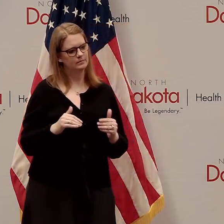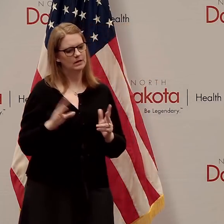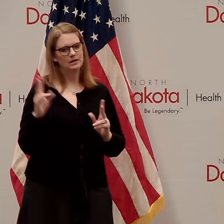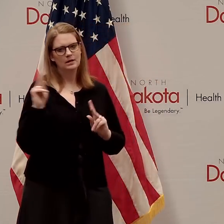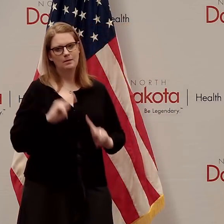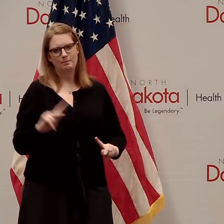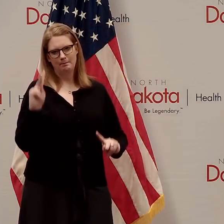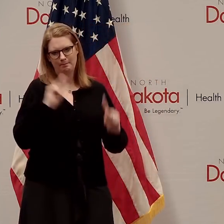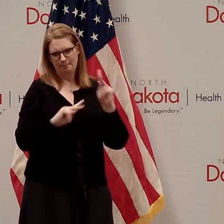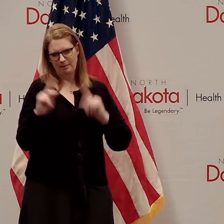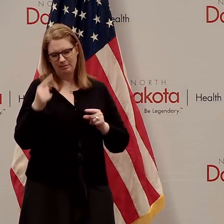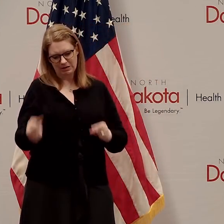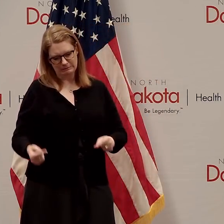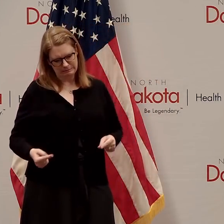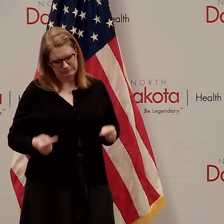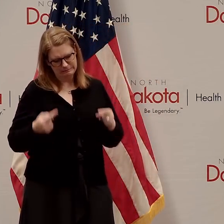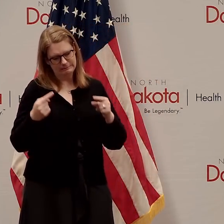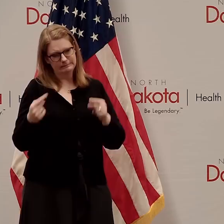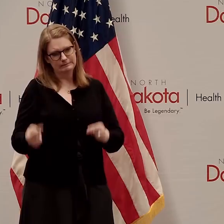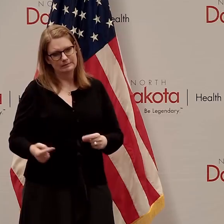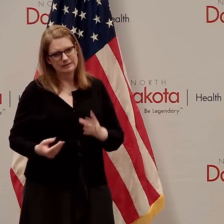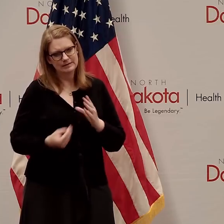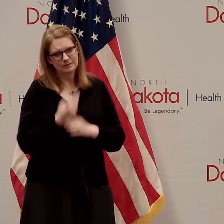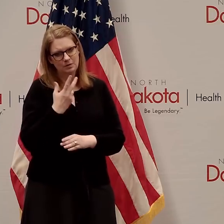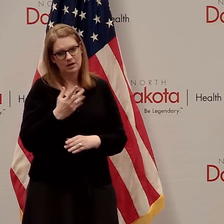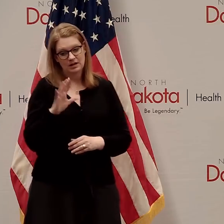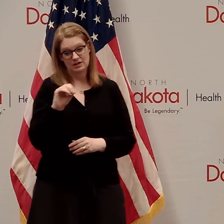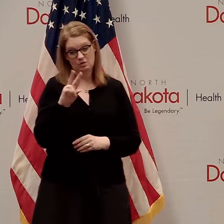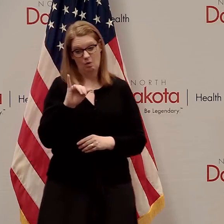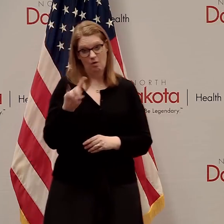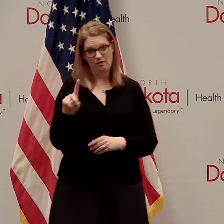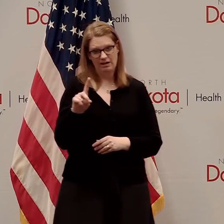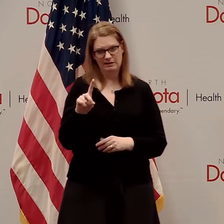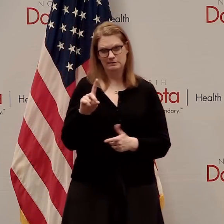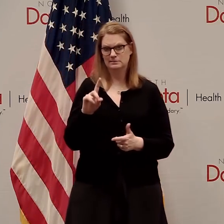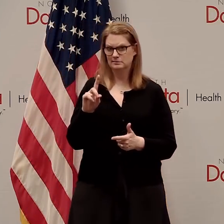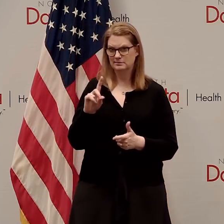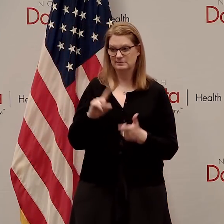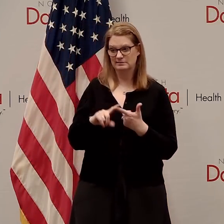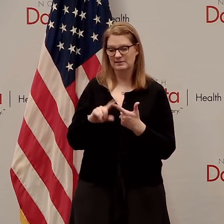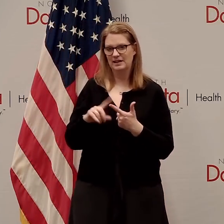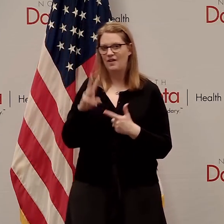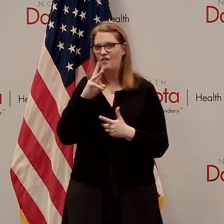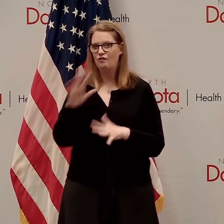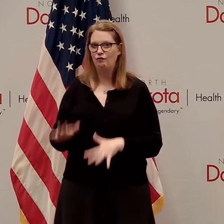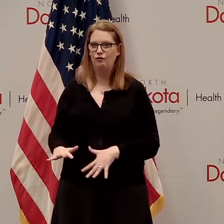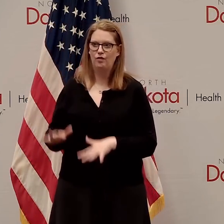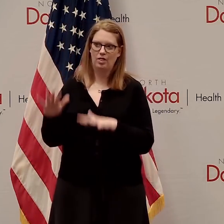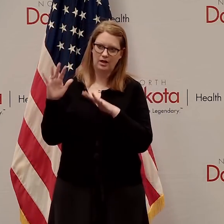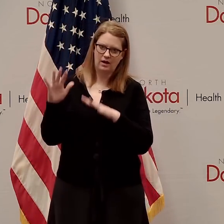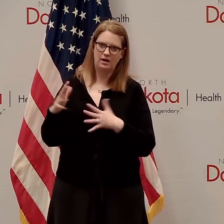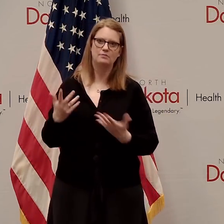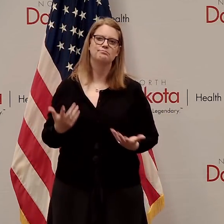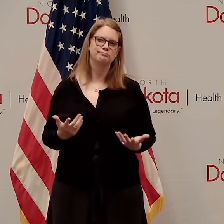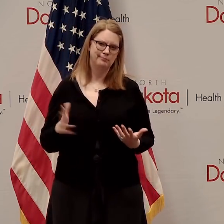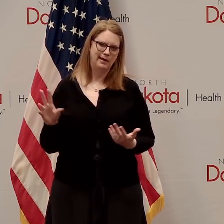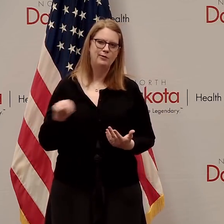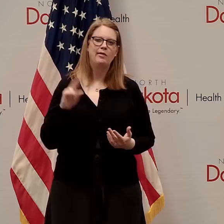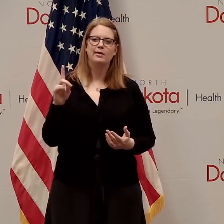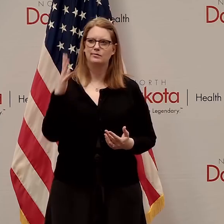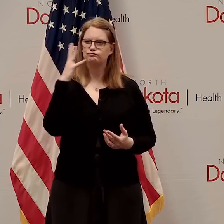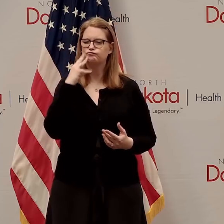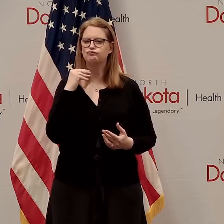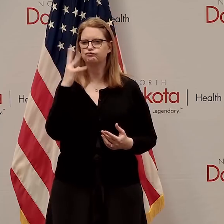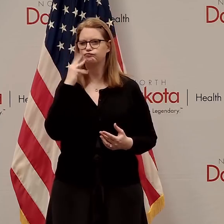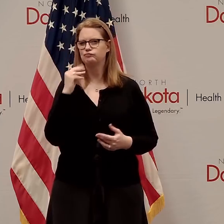battling in certain parts of our state in the spring is not just COVID, but it's also flooding. Flooding is something that many North Dakotans are all too familiar